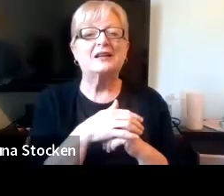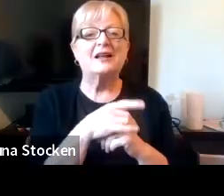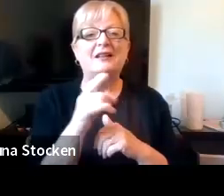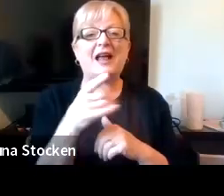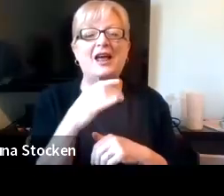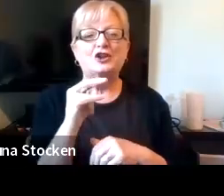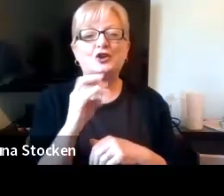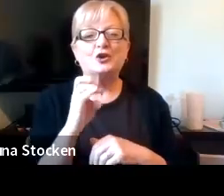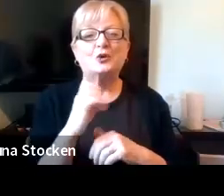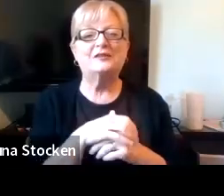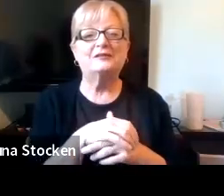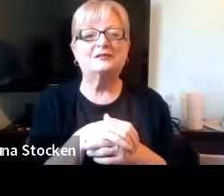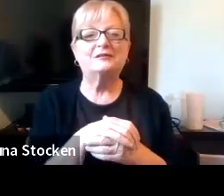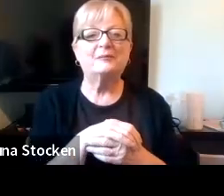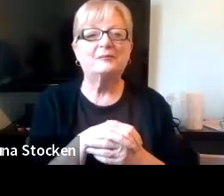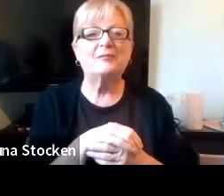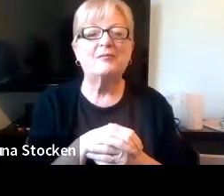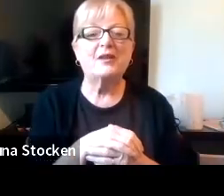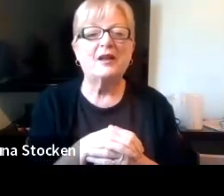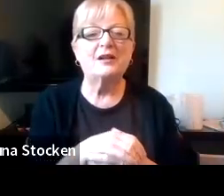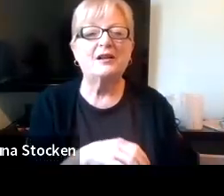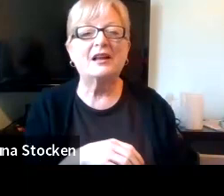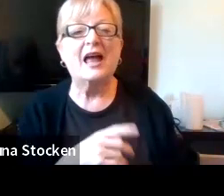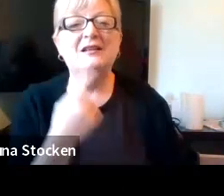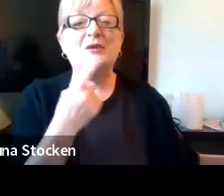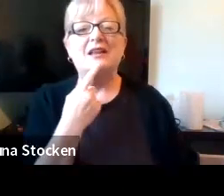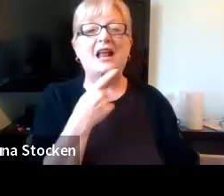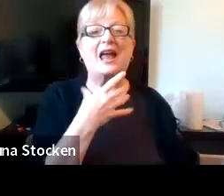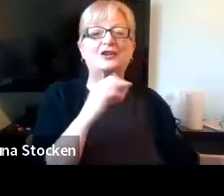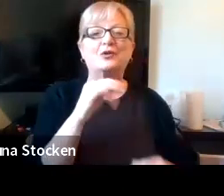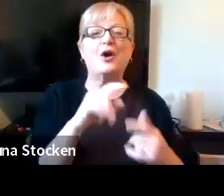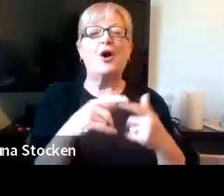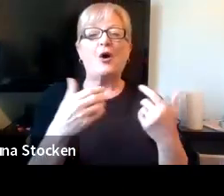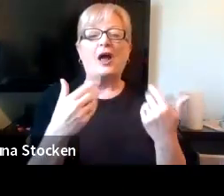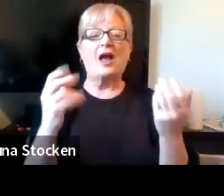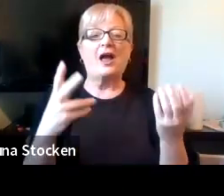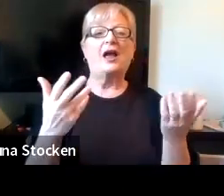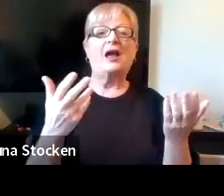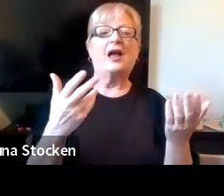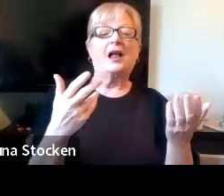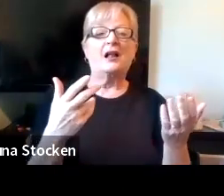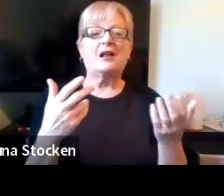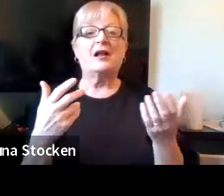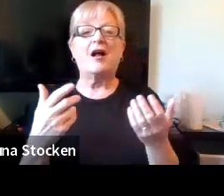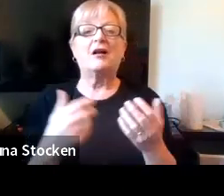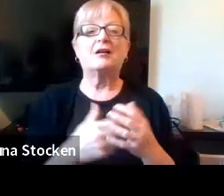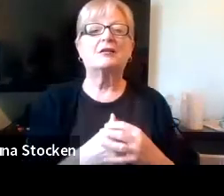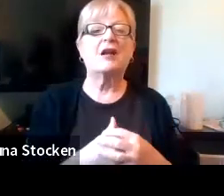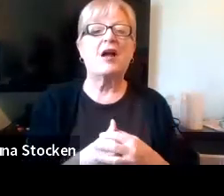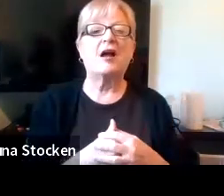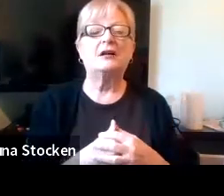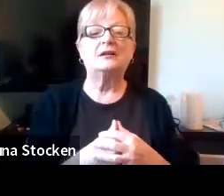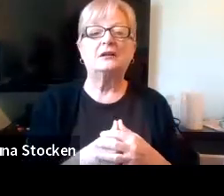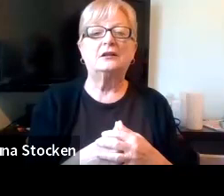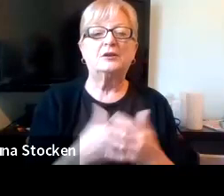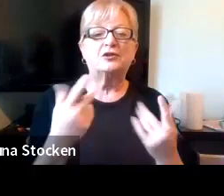presets, cooking with assistive technology and Amy Apple sent a Pay. text that said she liked the June. Okay. So Live transcription, closed captioning is I'm enabled. going Preset 6. to play this video.